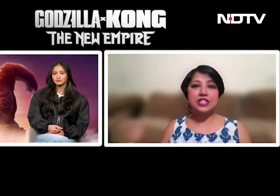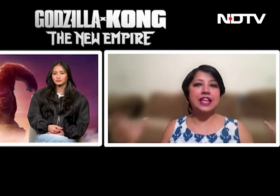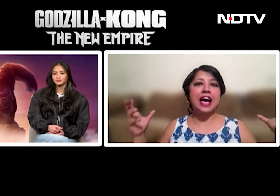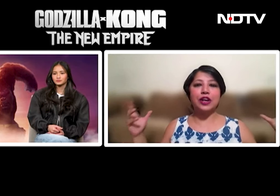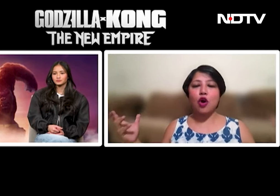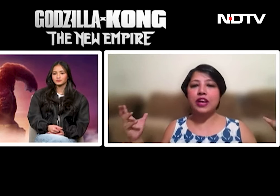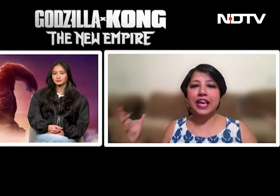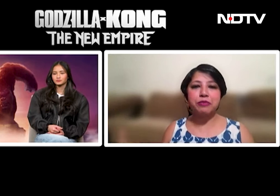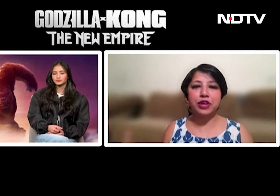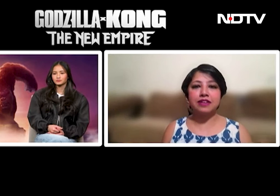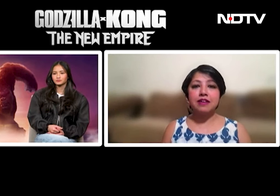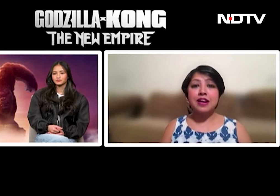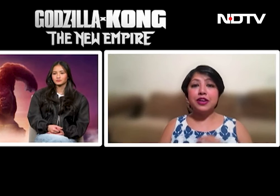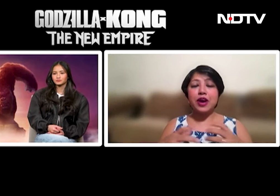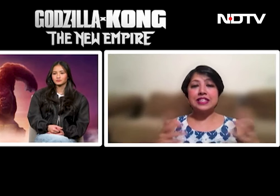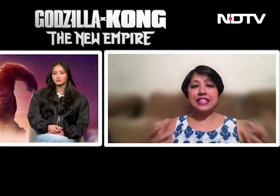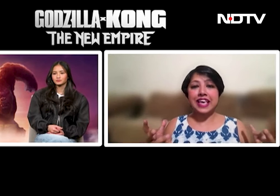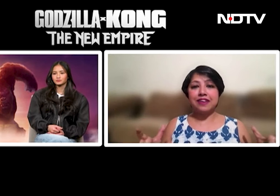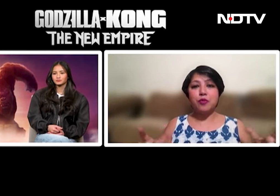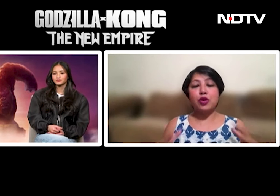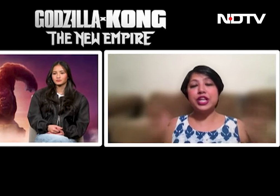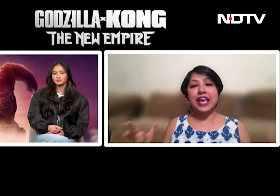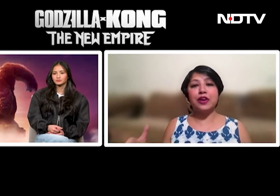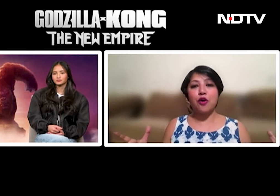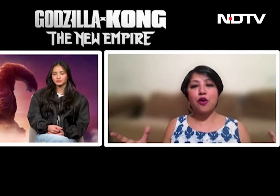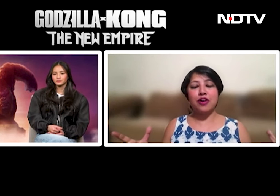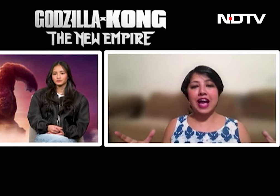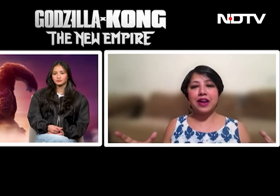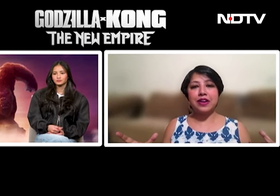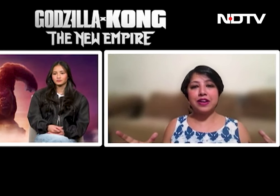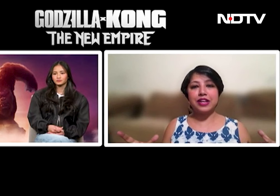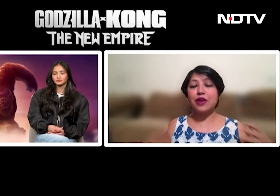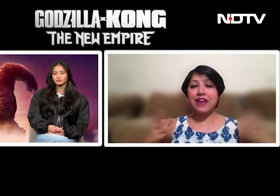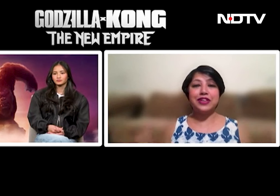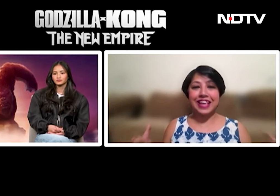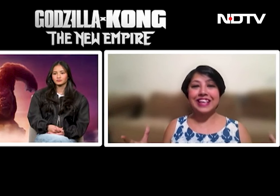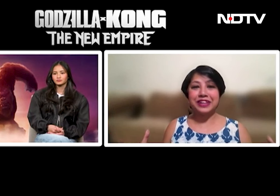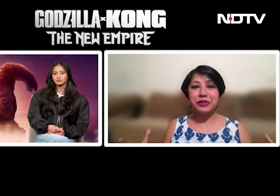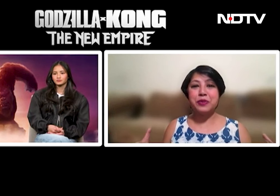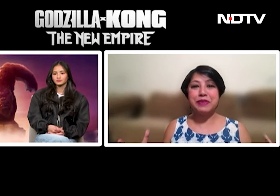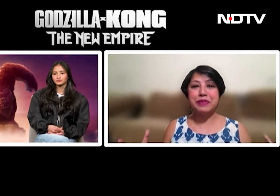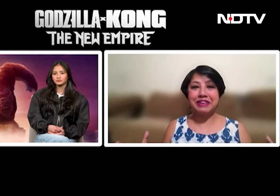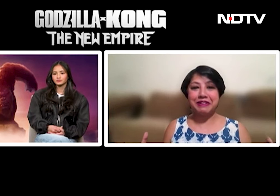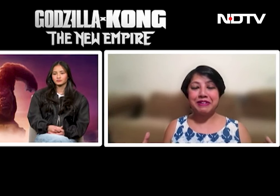Godzilla and Kong came together, you know, as kid watching King Kong. And did you ever think that you will be here